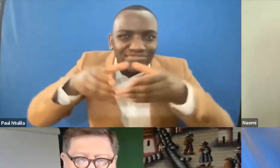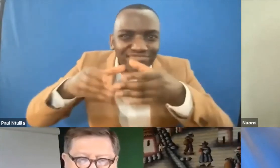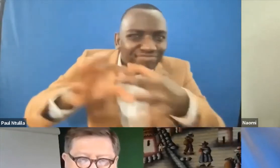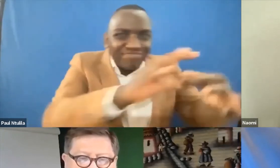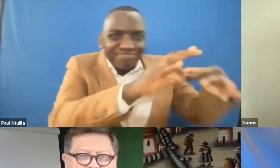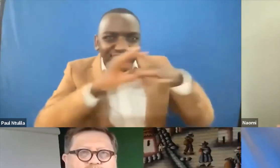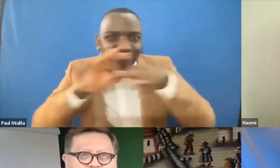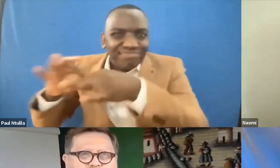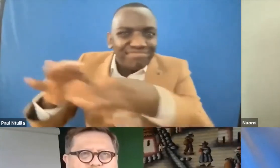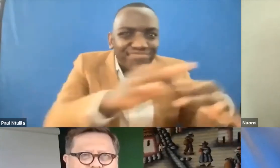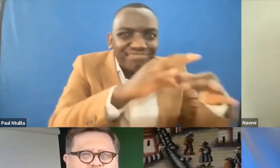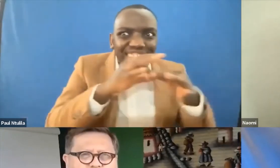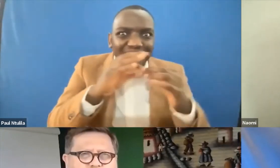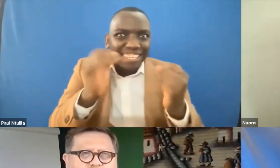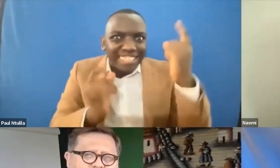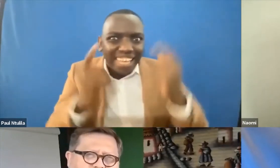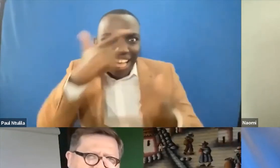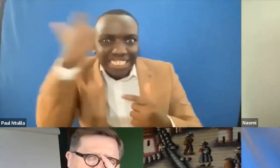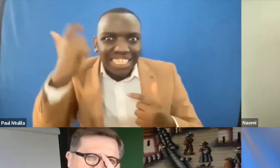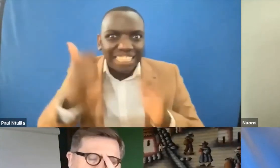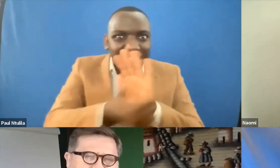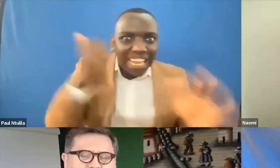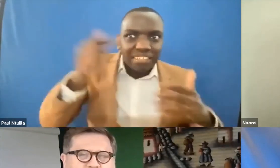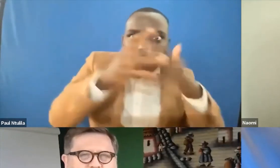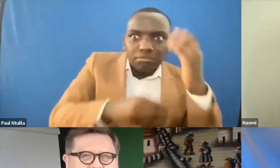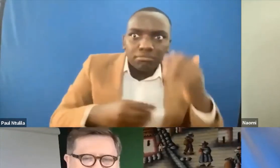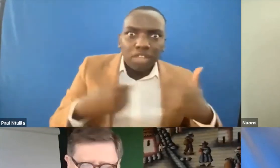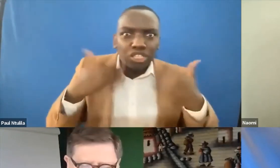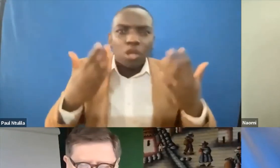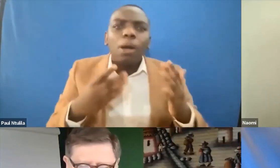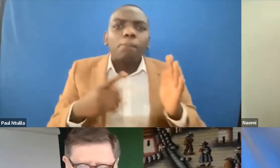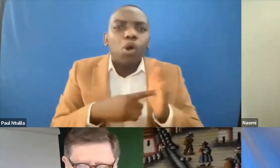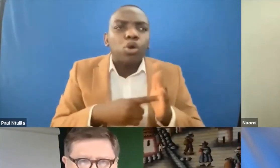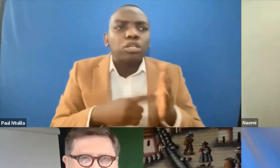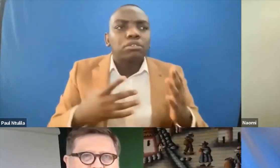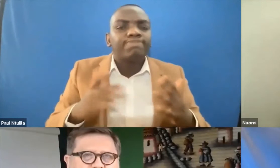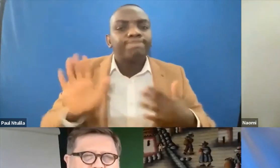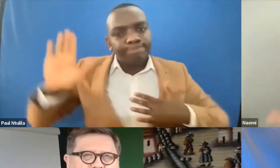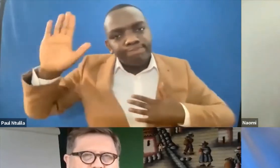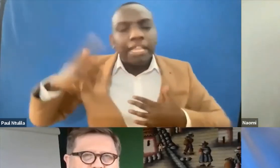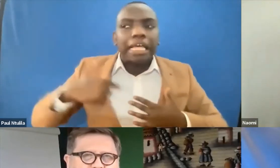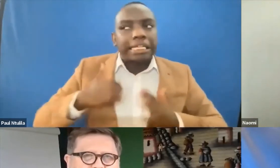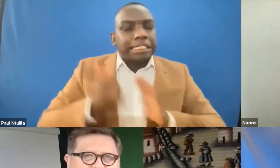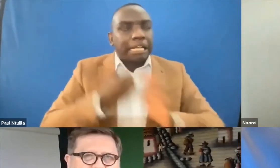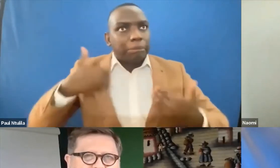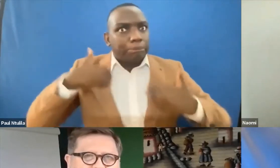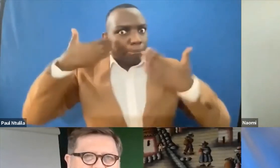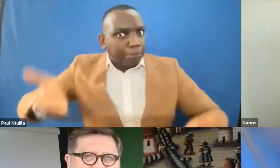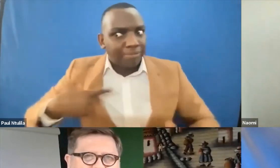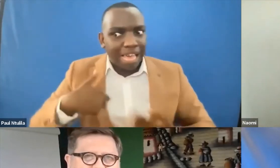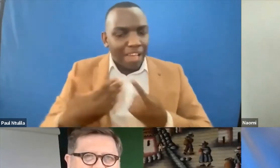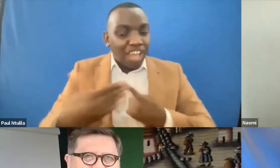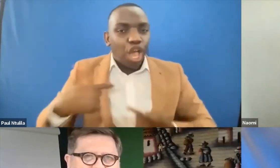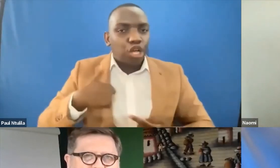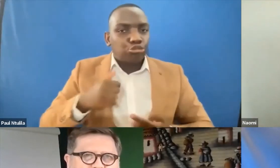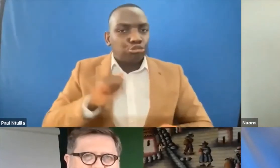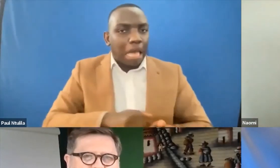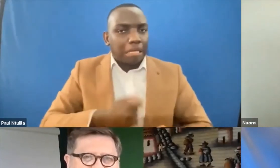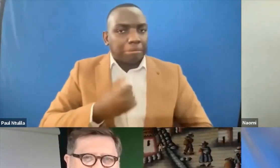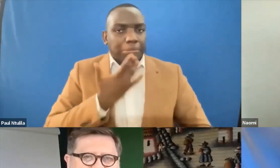collaborative sharing of skills and sharing of experience. And that can happen if we understand what skills we have.